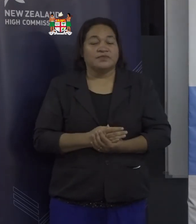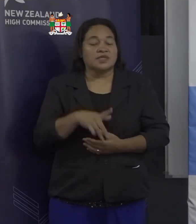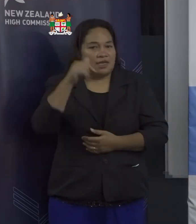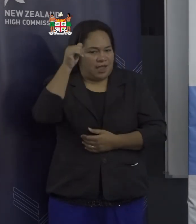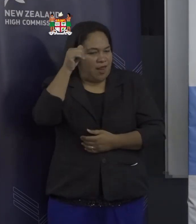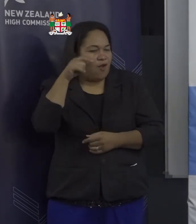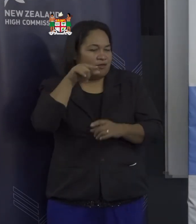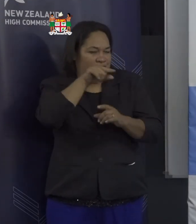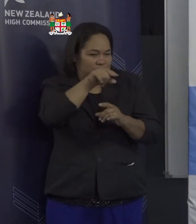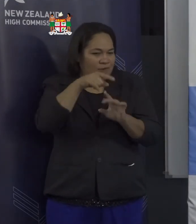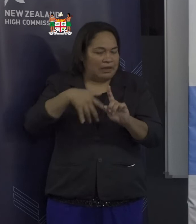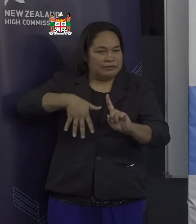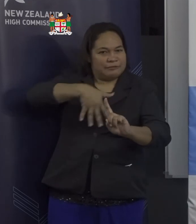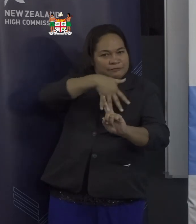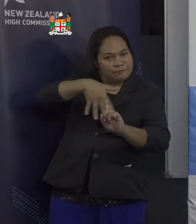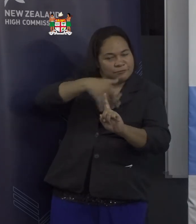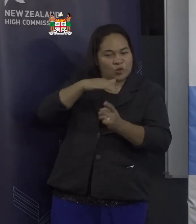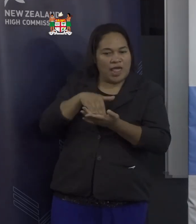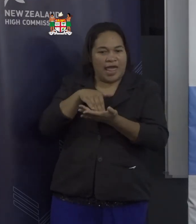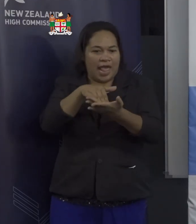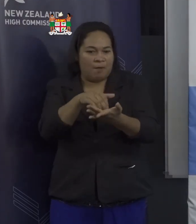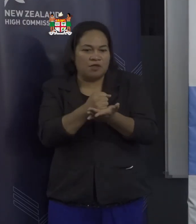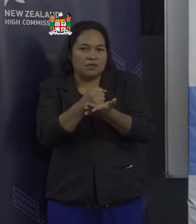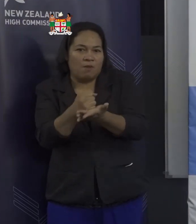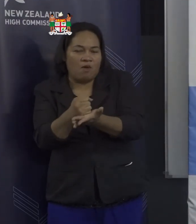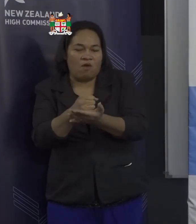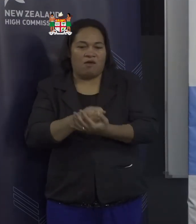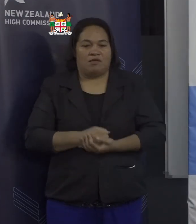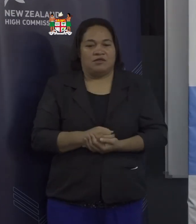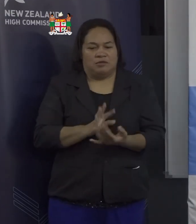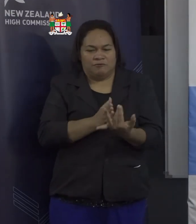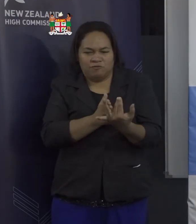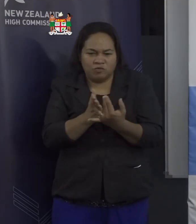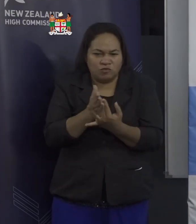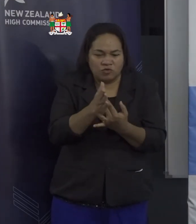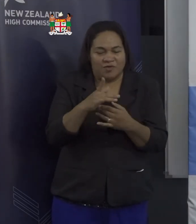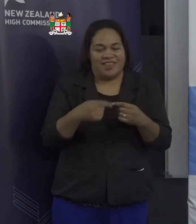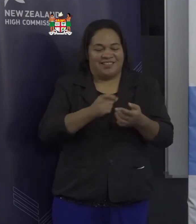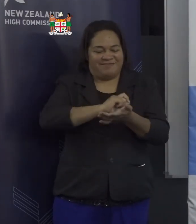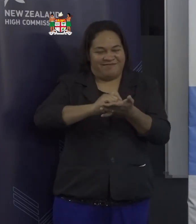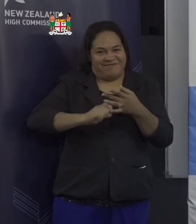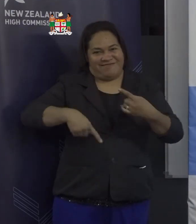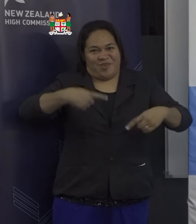students' wings, and you have helped and supported them along this journey and through the time of this essay competition.